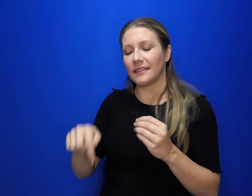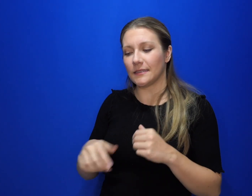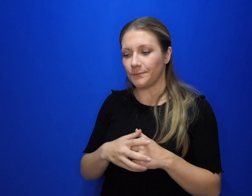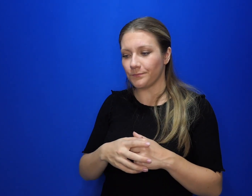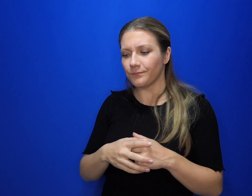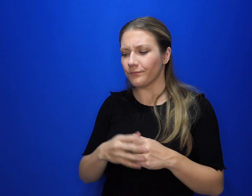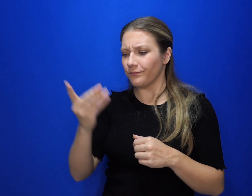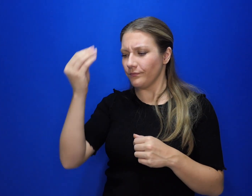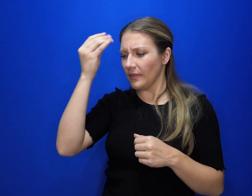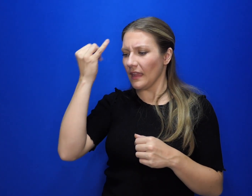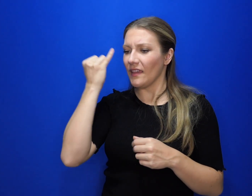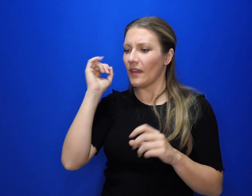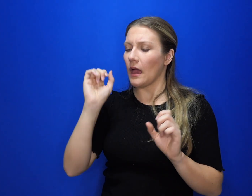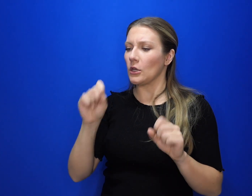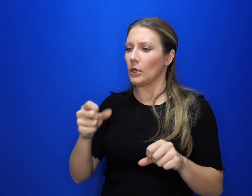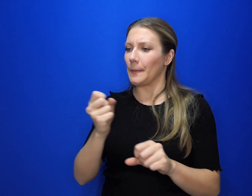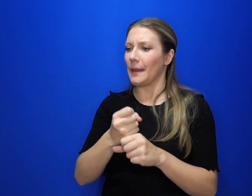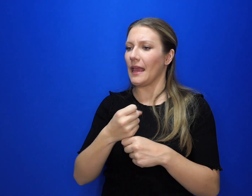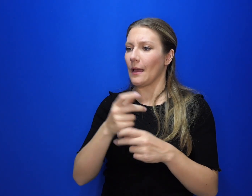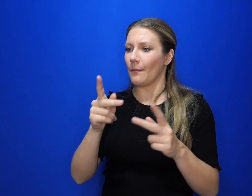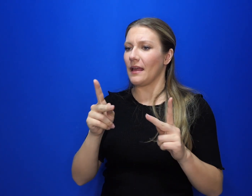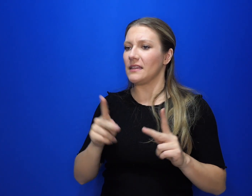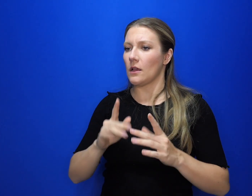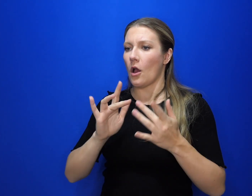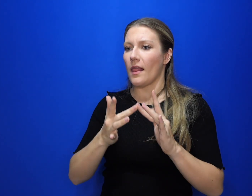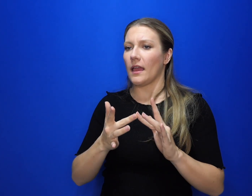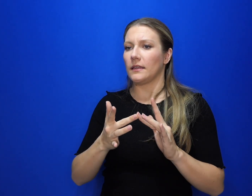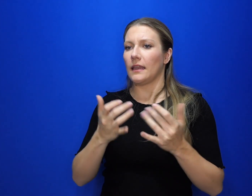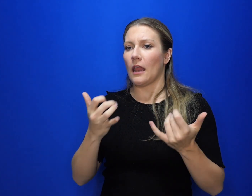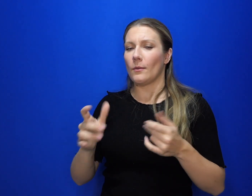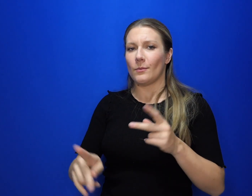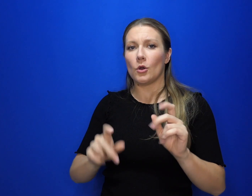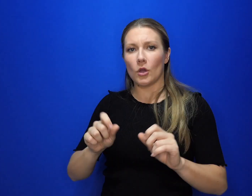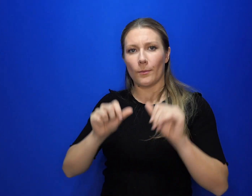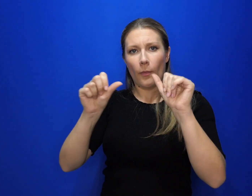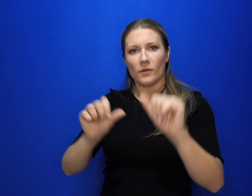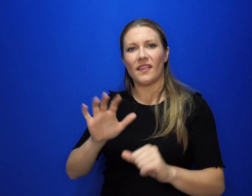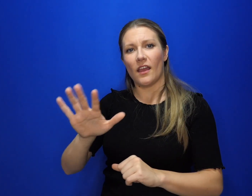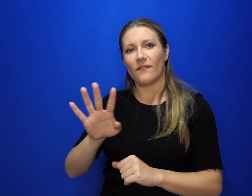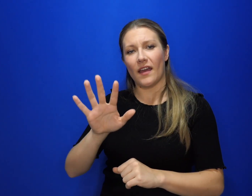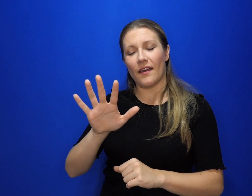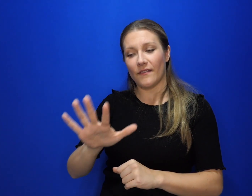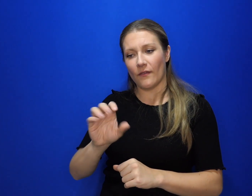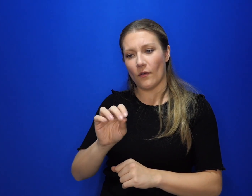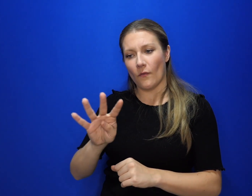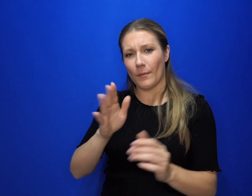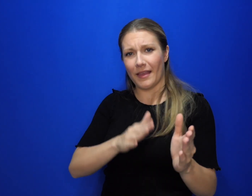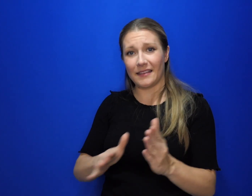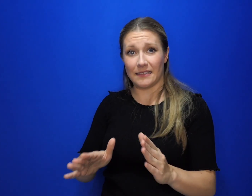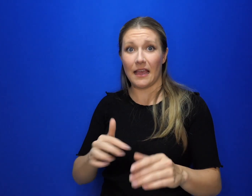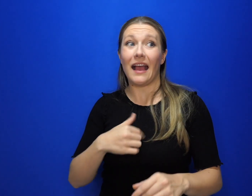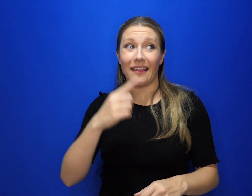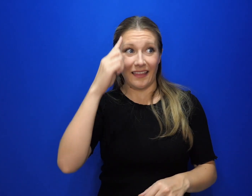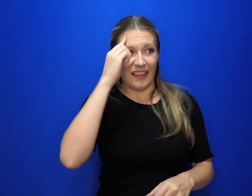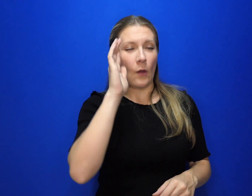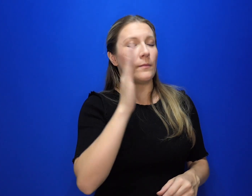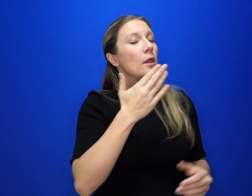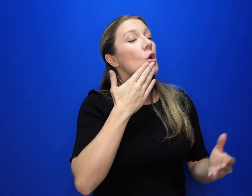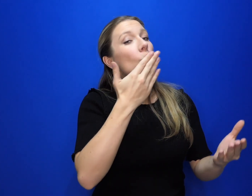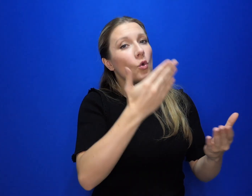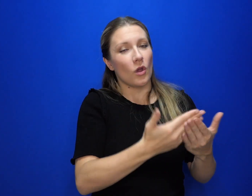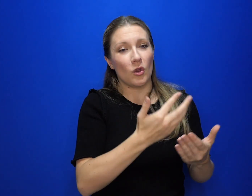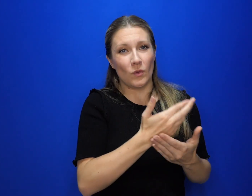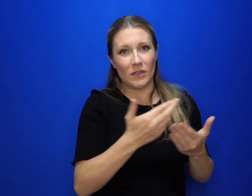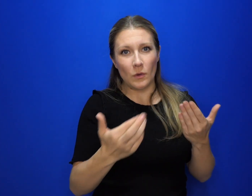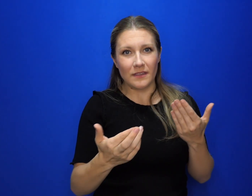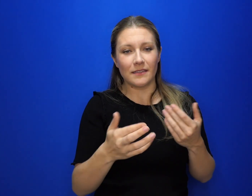I couldn't create a place online where people could upload their 504 plans. Their plans. That would be, I think, a really great resource. Yeah. I